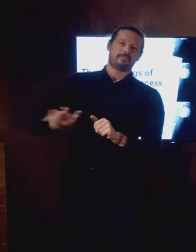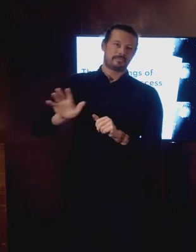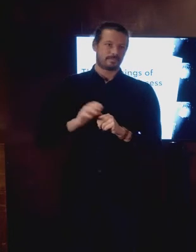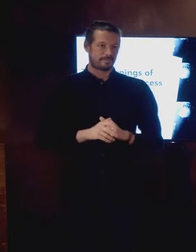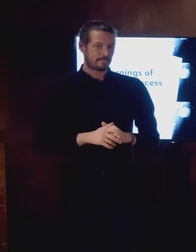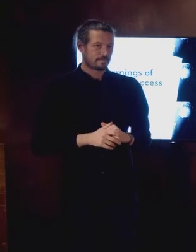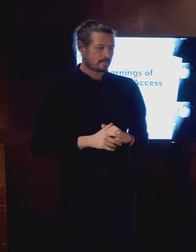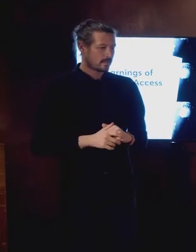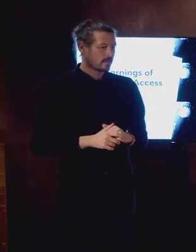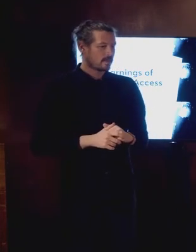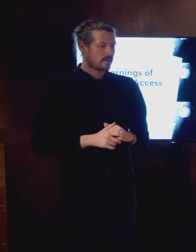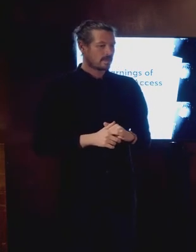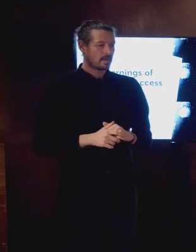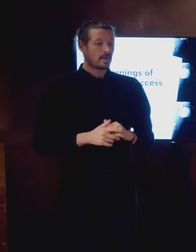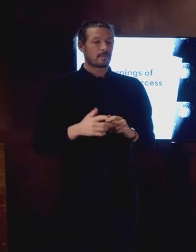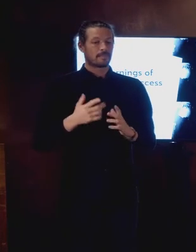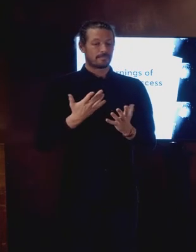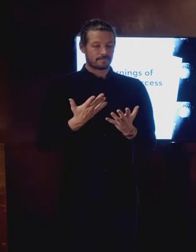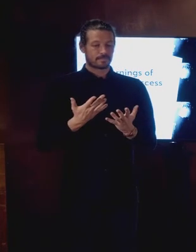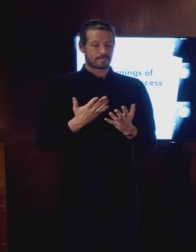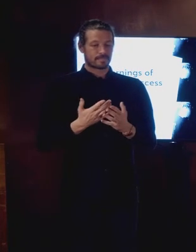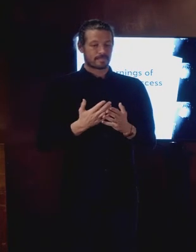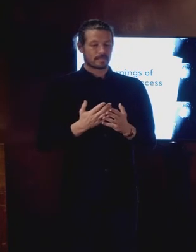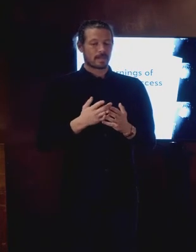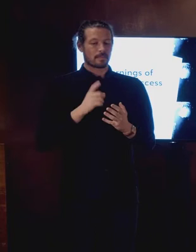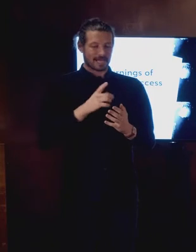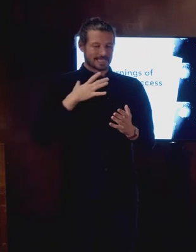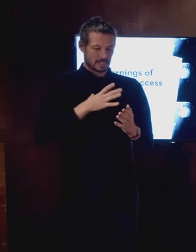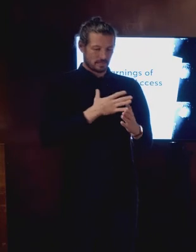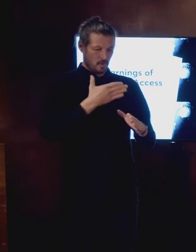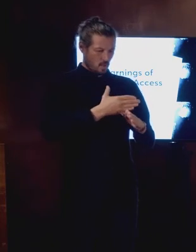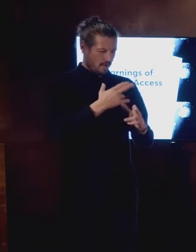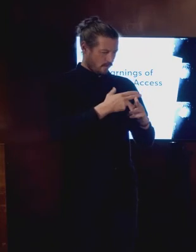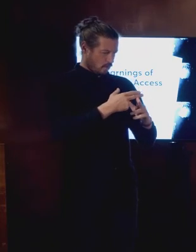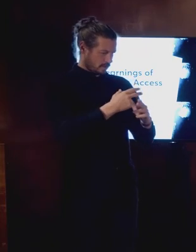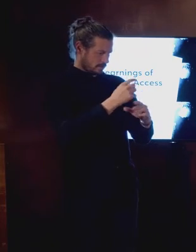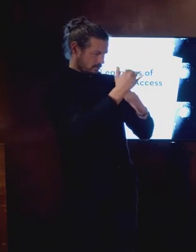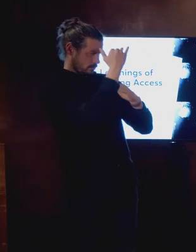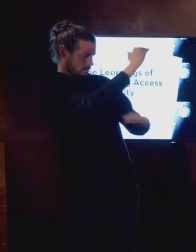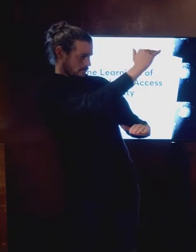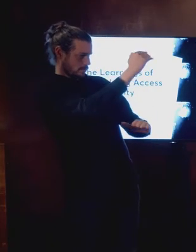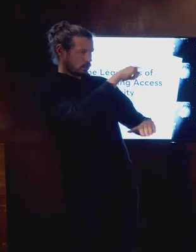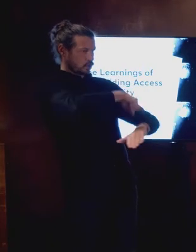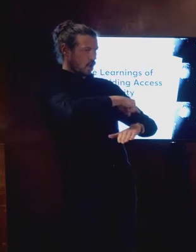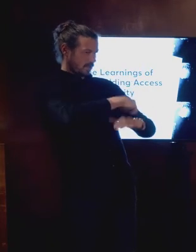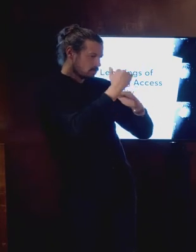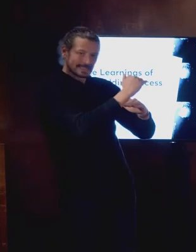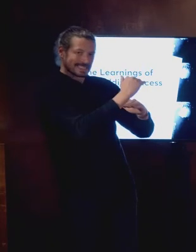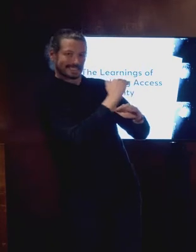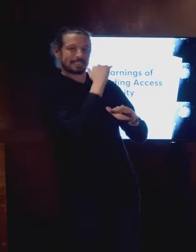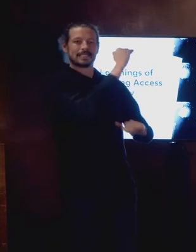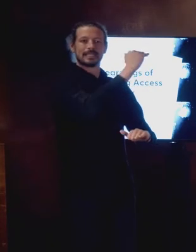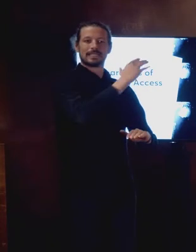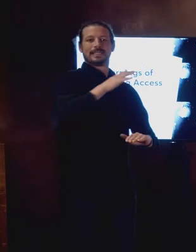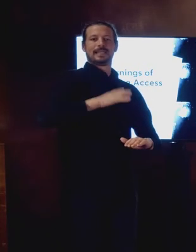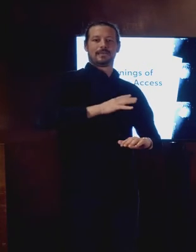what's fantastic about that too is that it is linked to you have to be employed for a certain amount of time. So I think that's actually a good